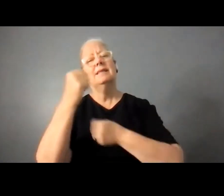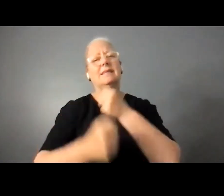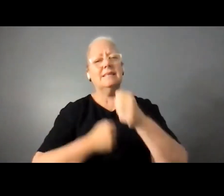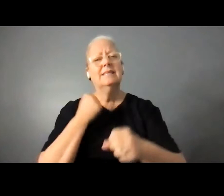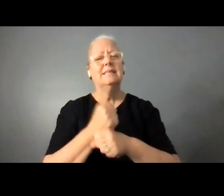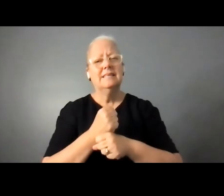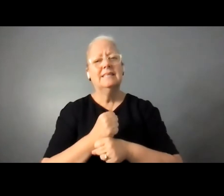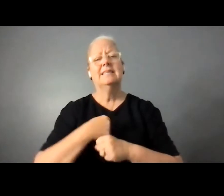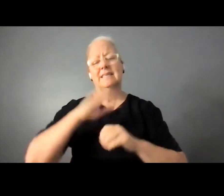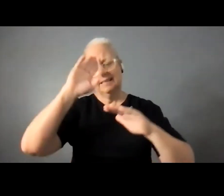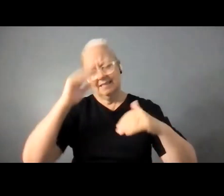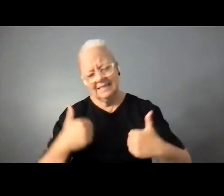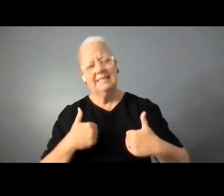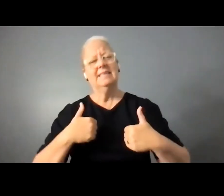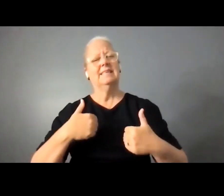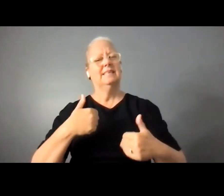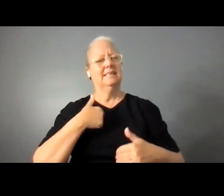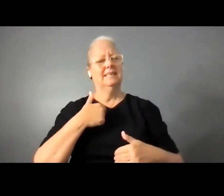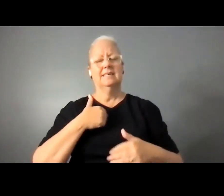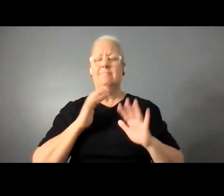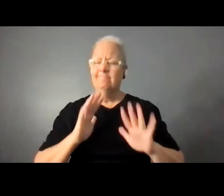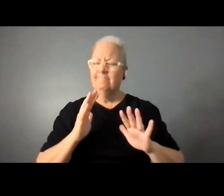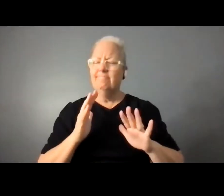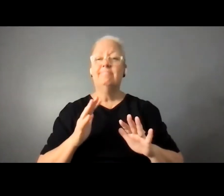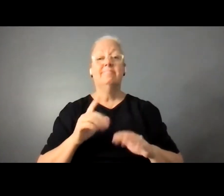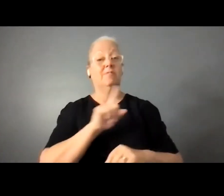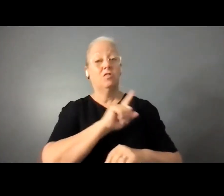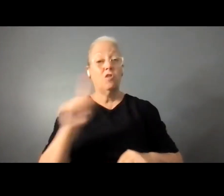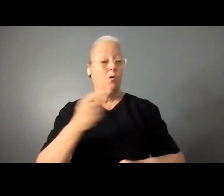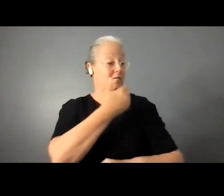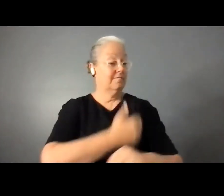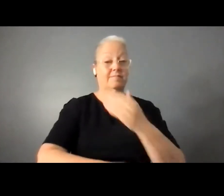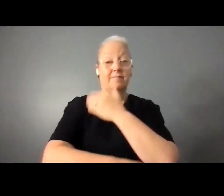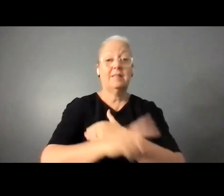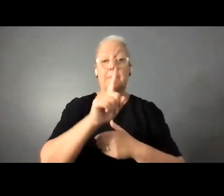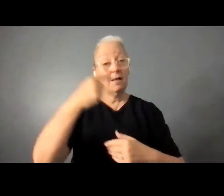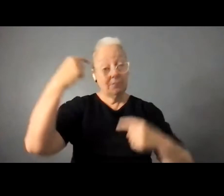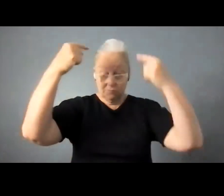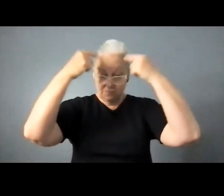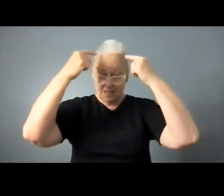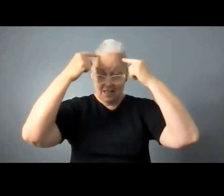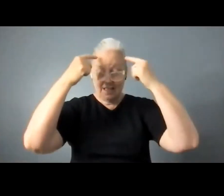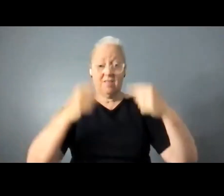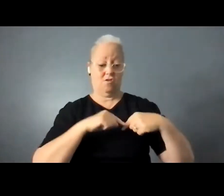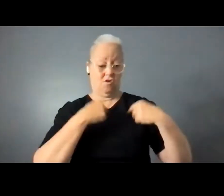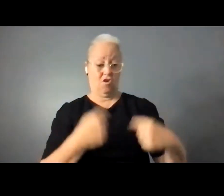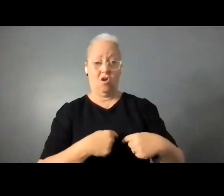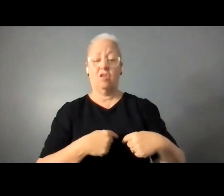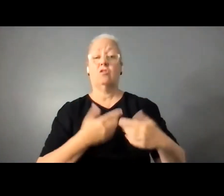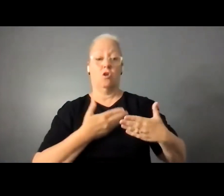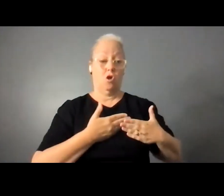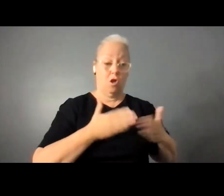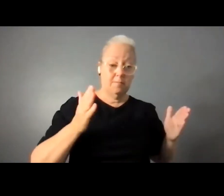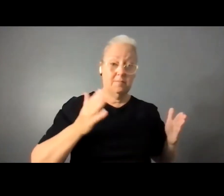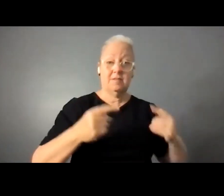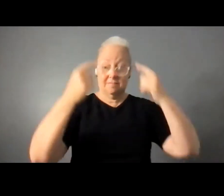myself, I realized that, you know, if I don't have arms, but my brain and my heart is open, and as long as my heart is open and my brain